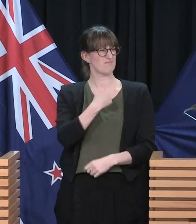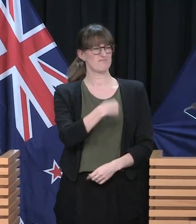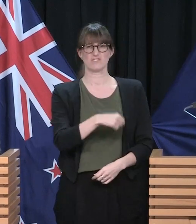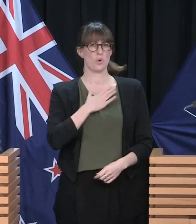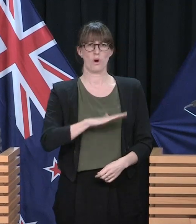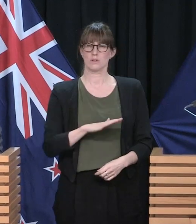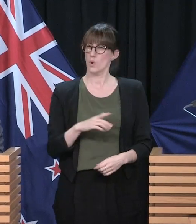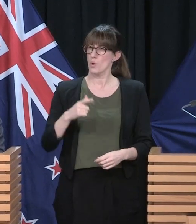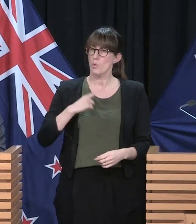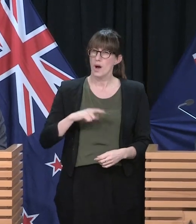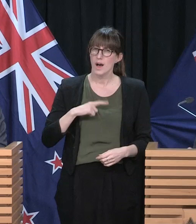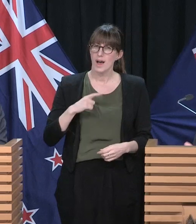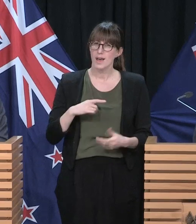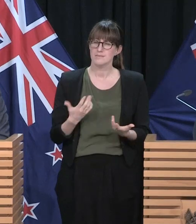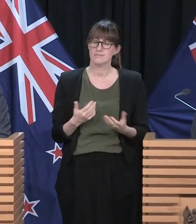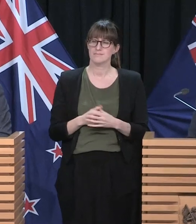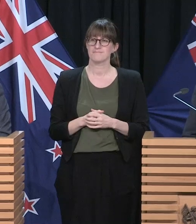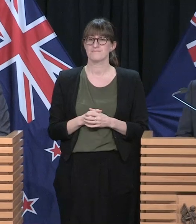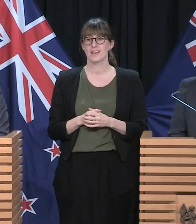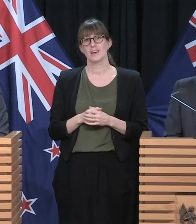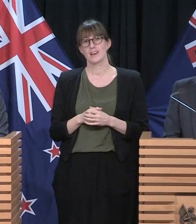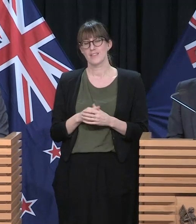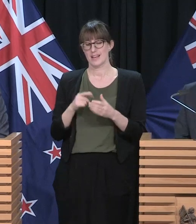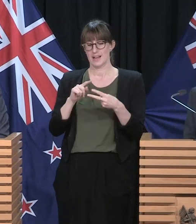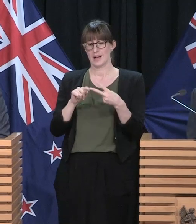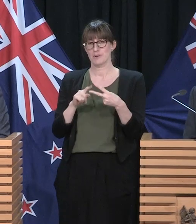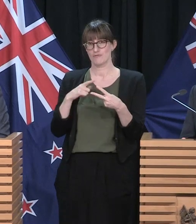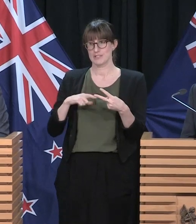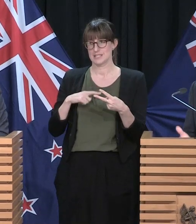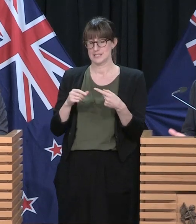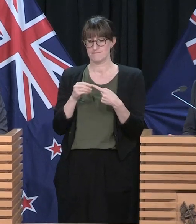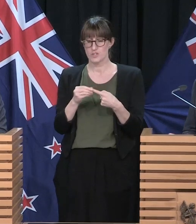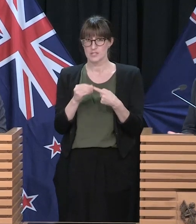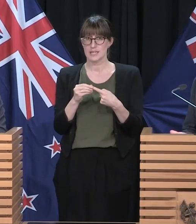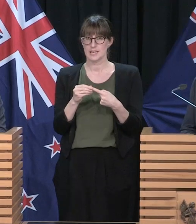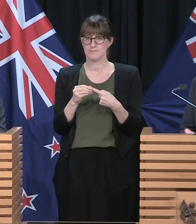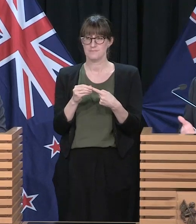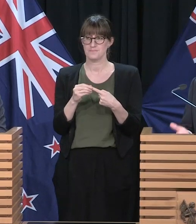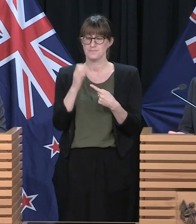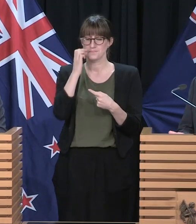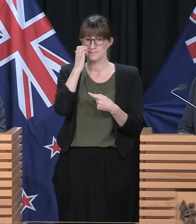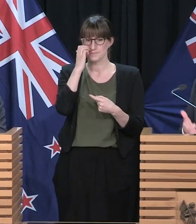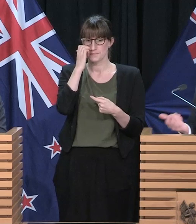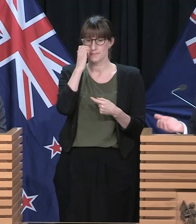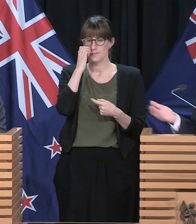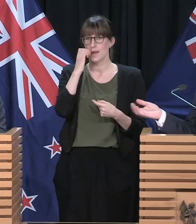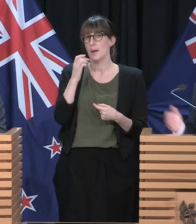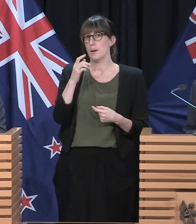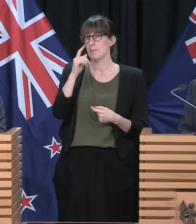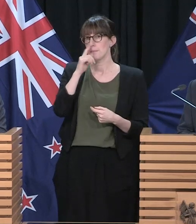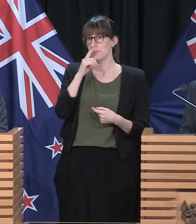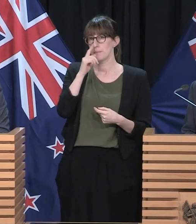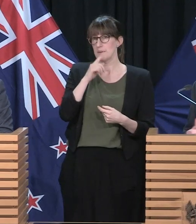testing? I think there are a couple of reasons here. The first is people see that there is no, and the message the